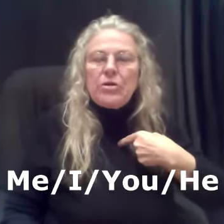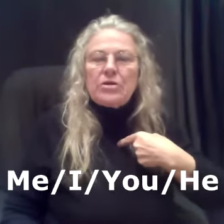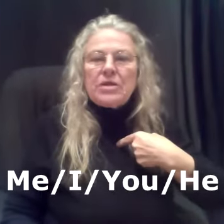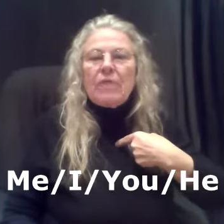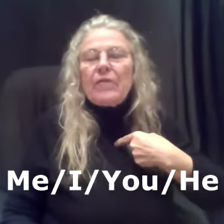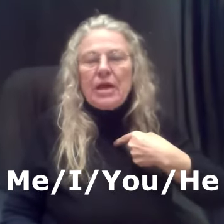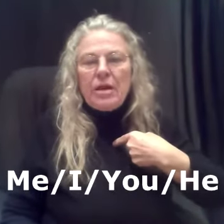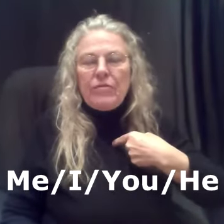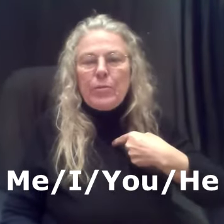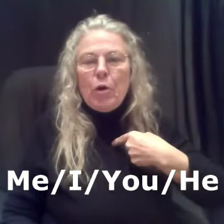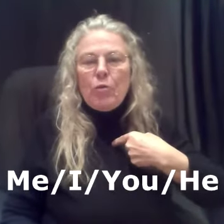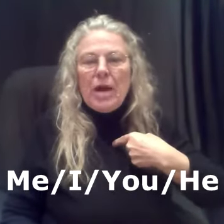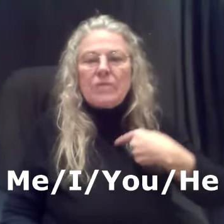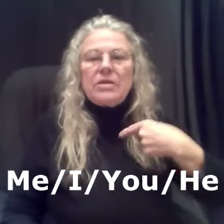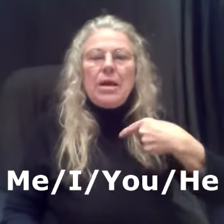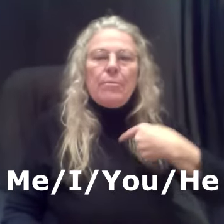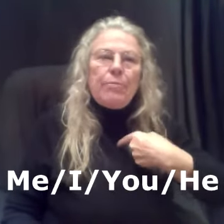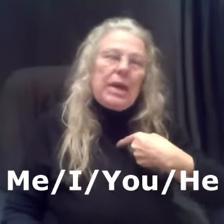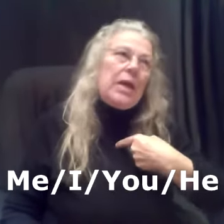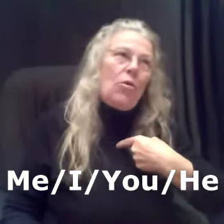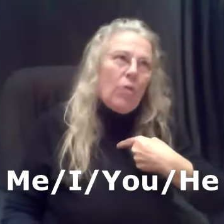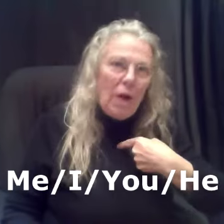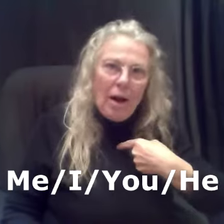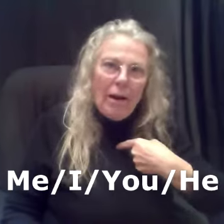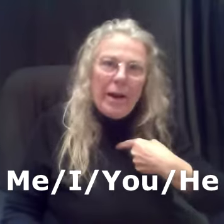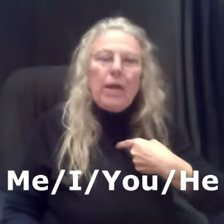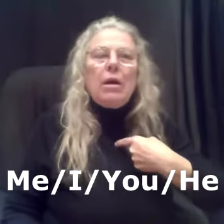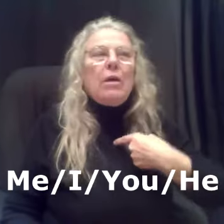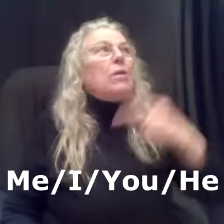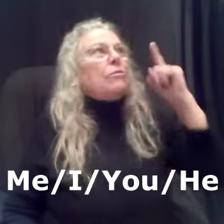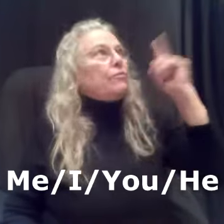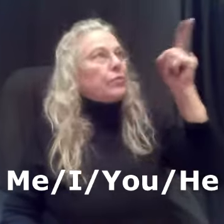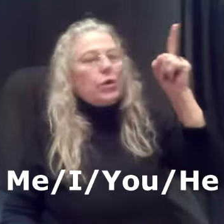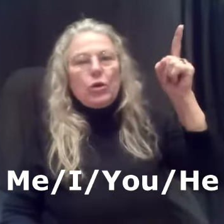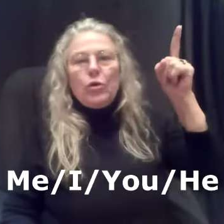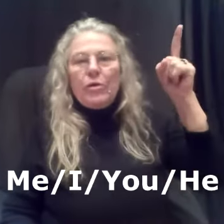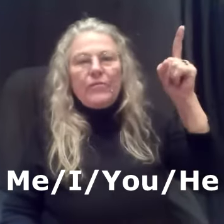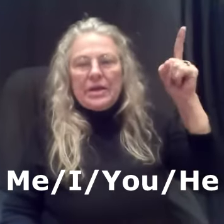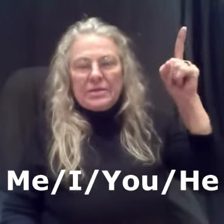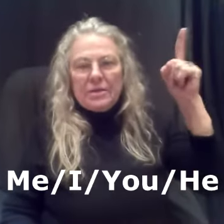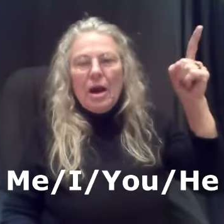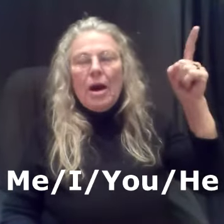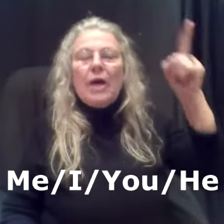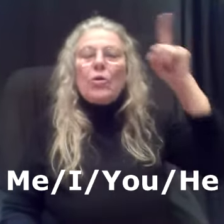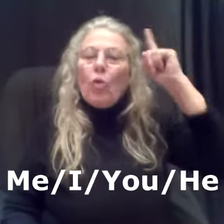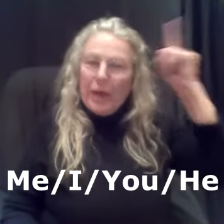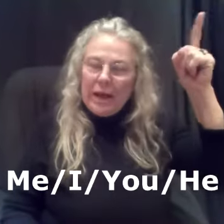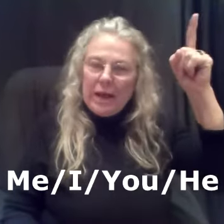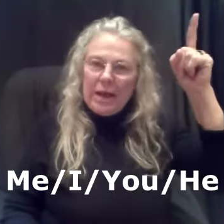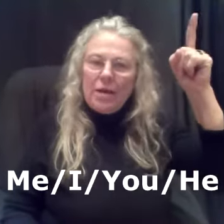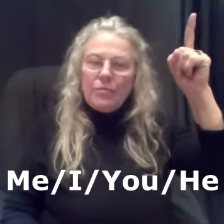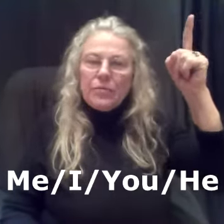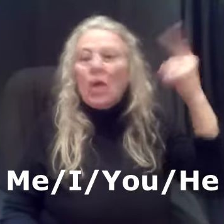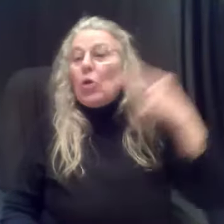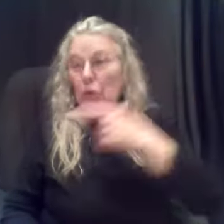yourself. Any of the pronouns, me or I, you if it is God or he,